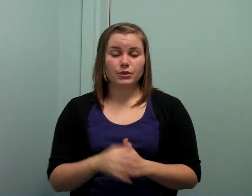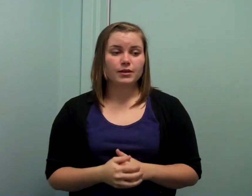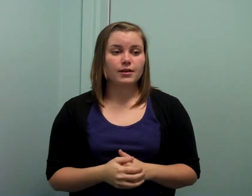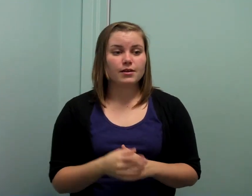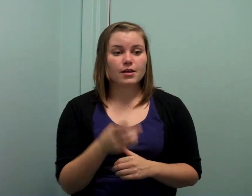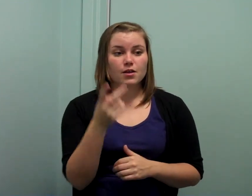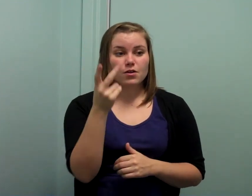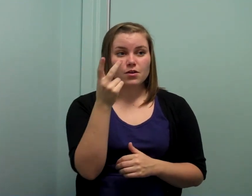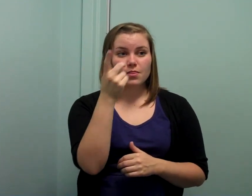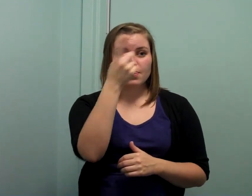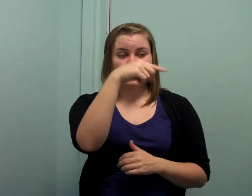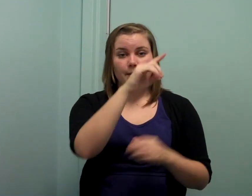became antagonistic.